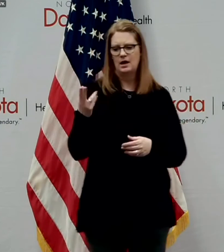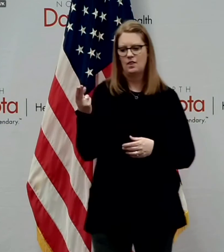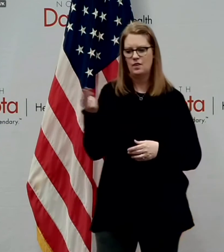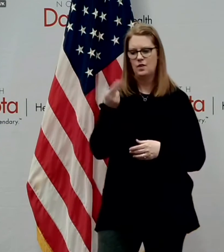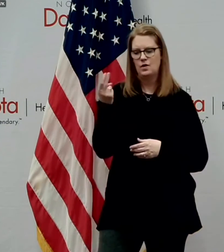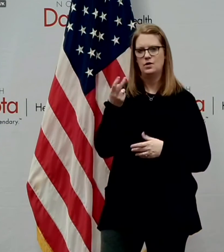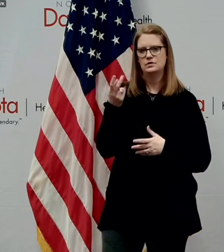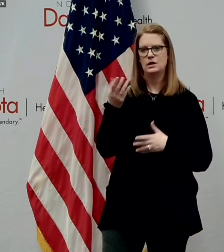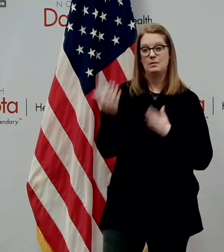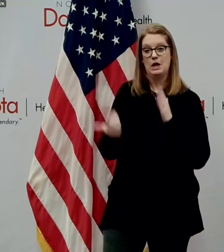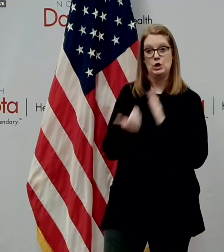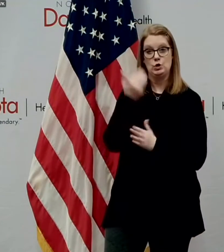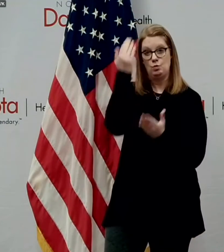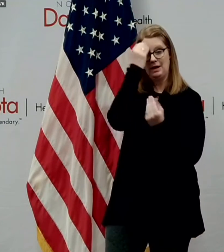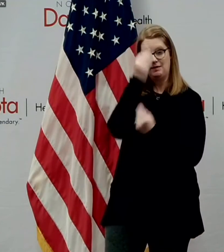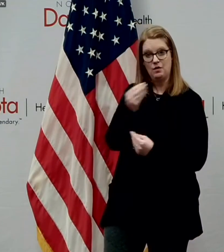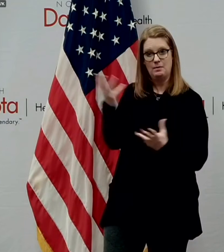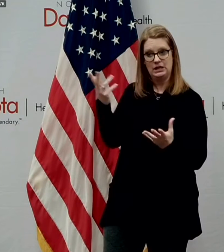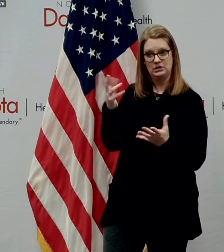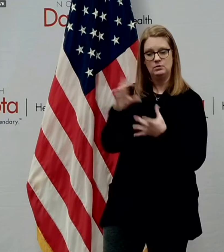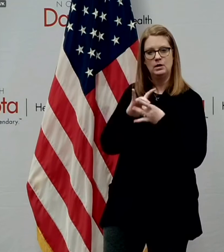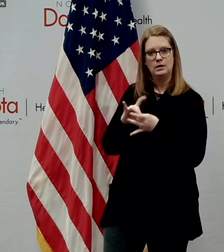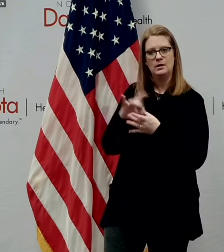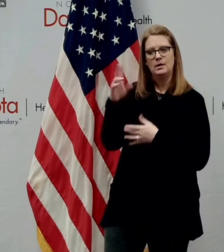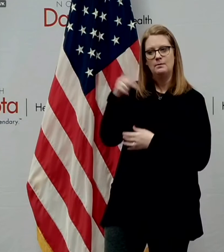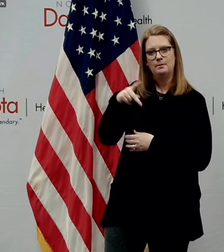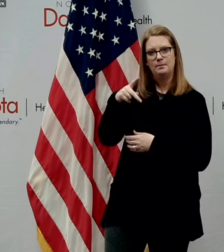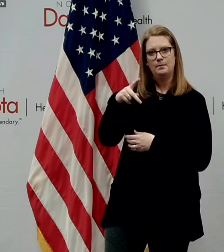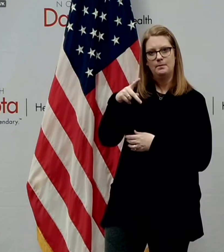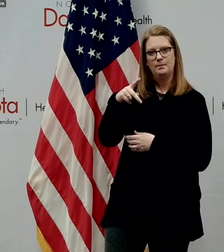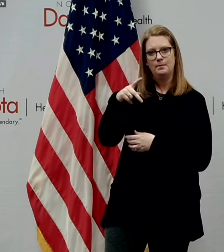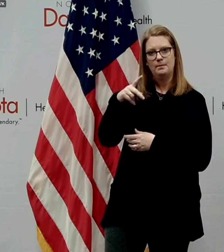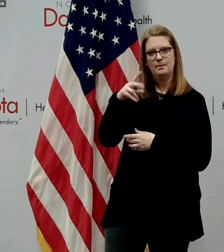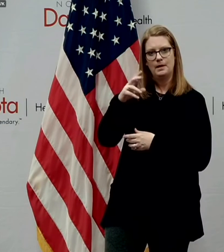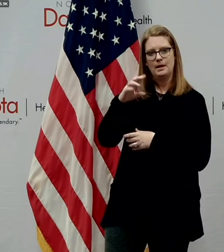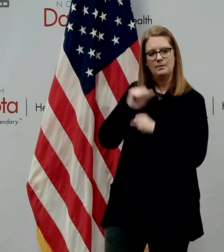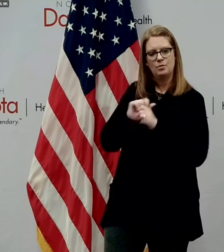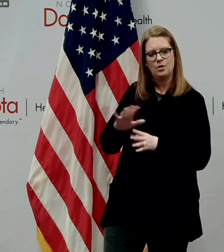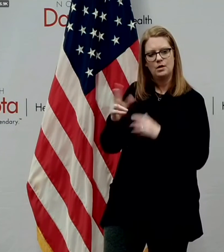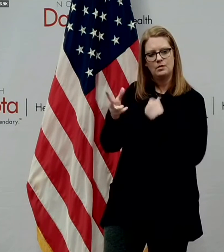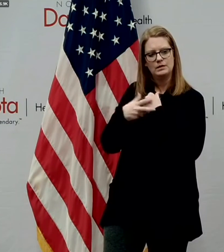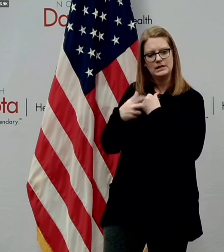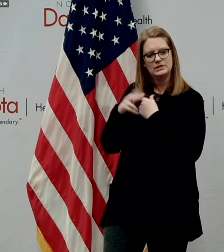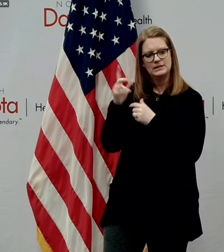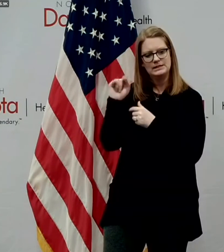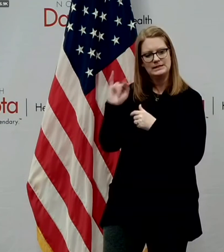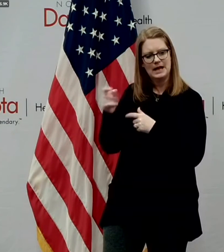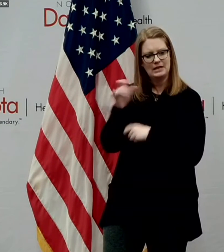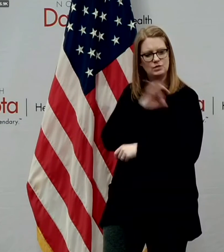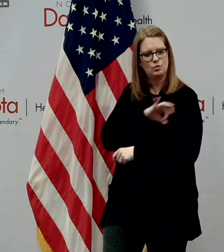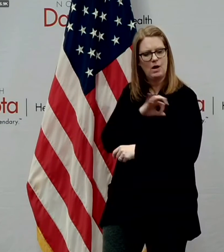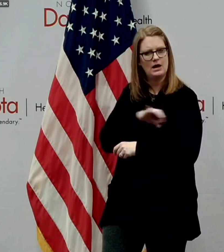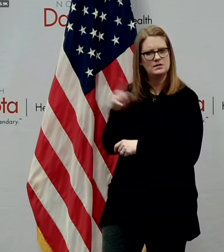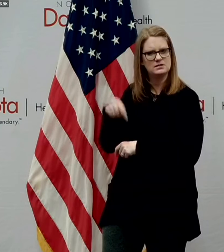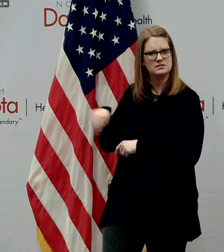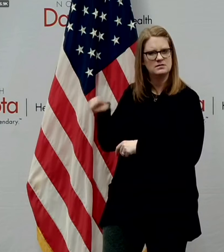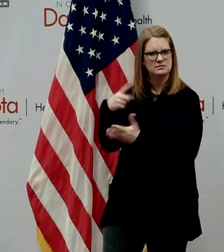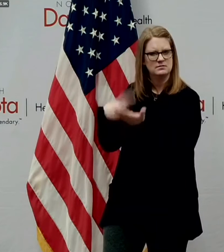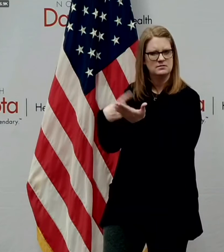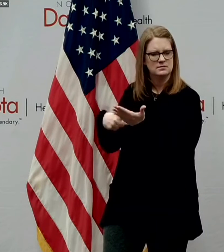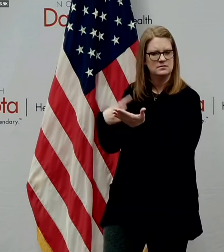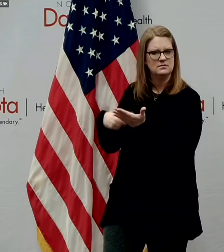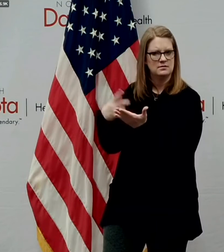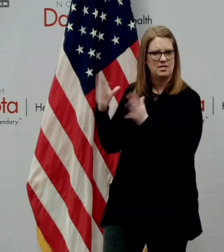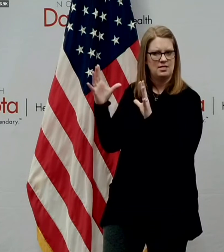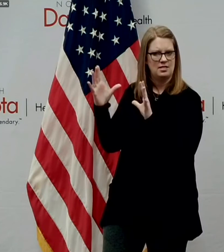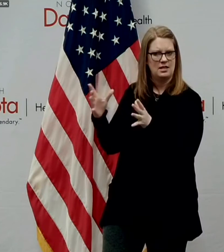new information around the employer payroll tax, employer retention tax credits that'll be discussed. And they're all been, again,